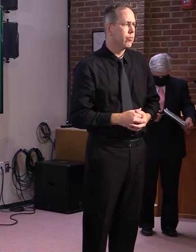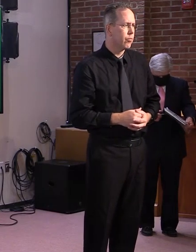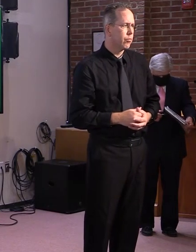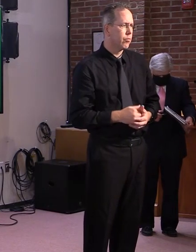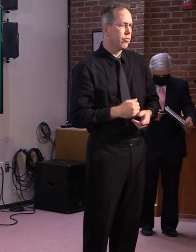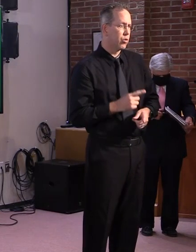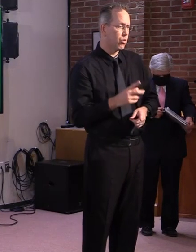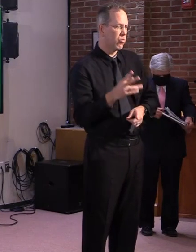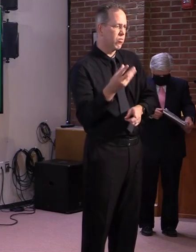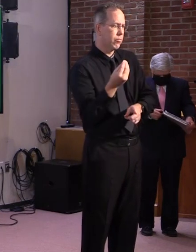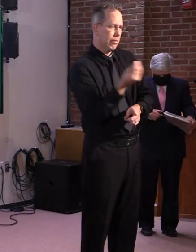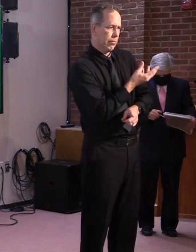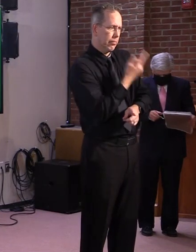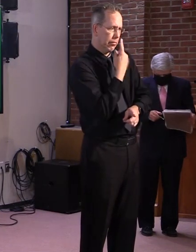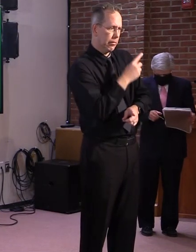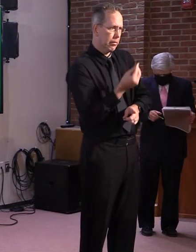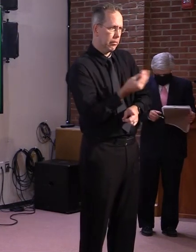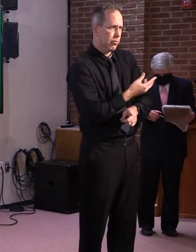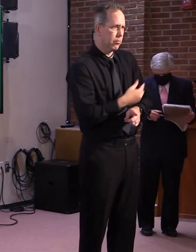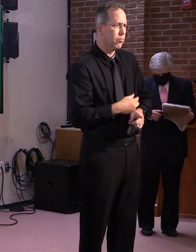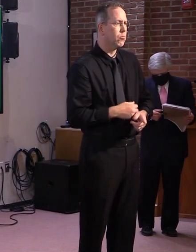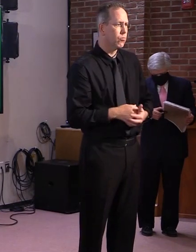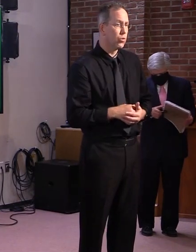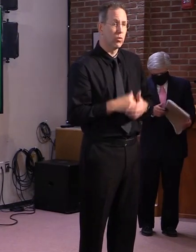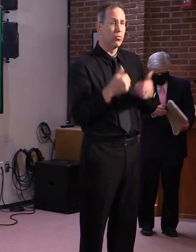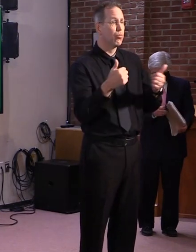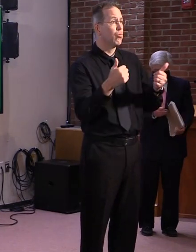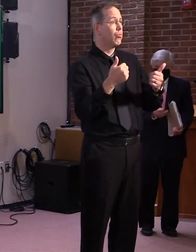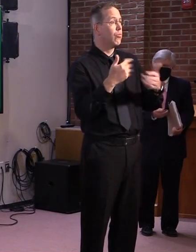And that was it for today's questions. Great. Thank you very much for tuning in. And on